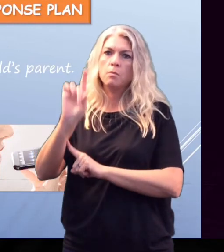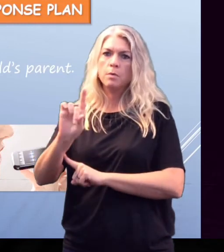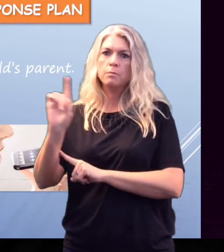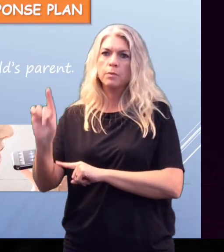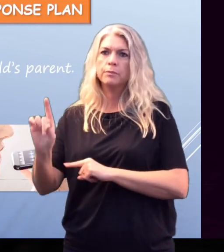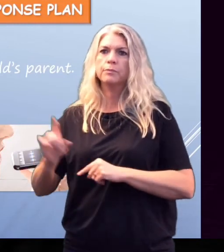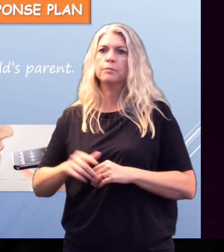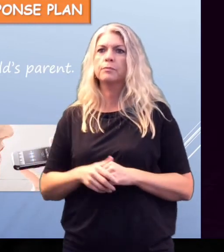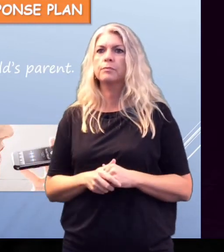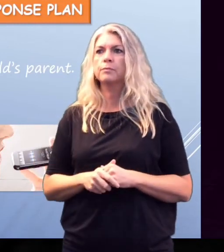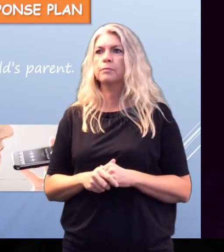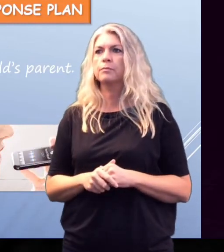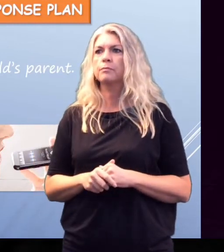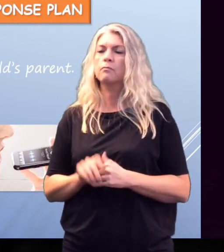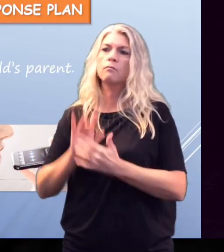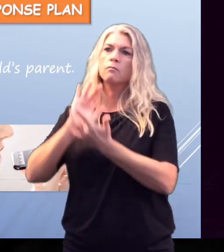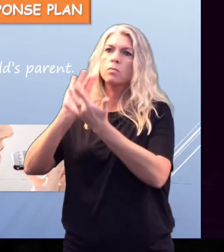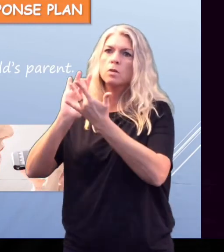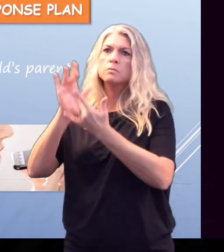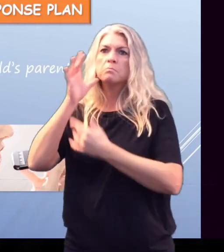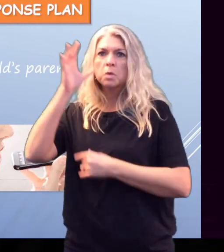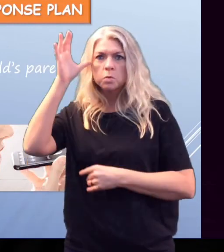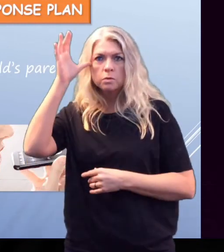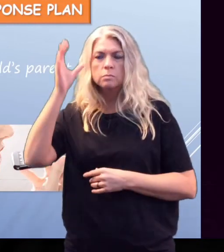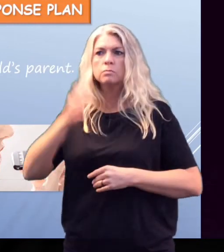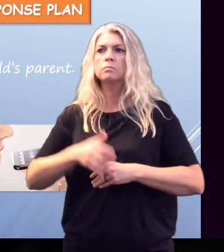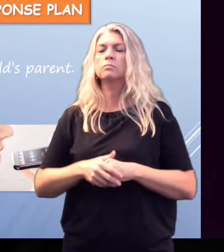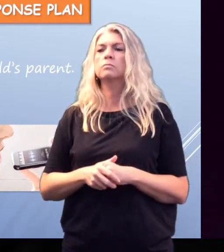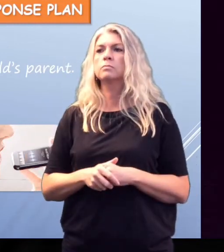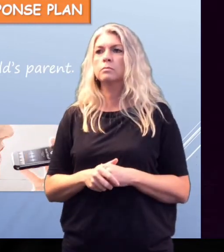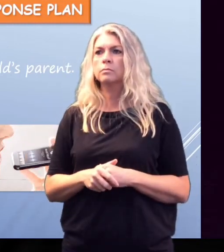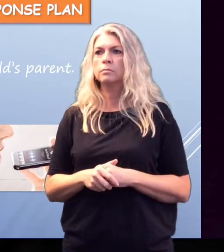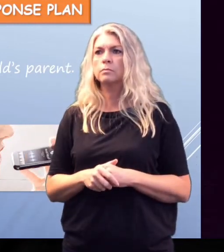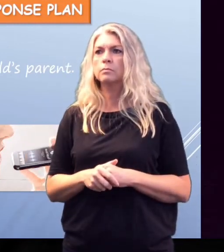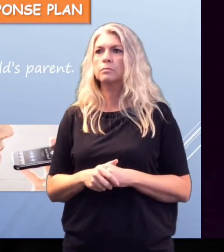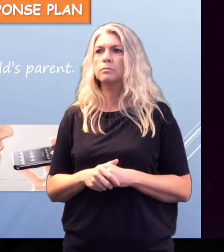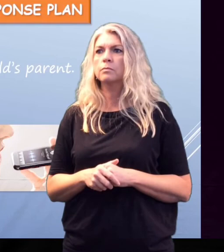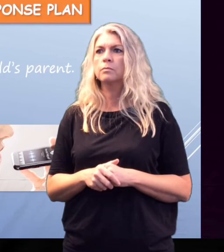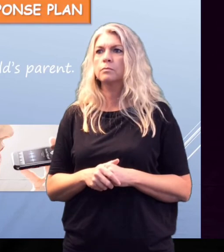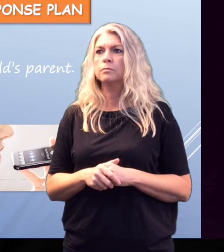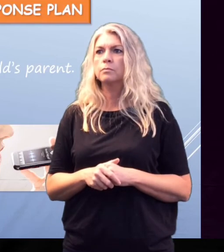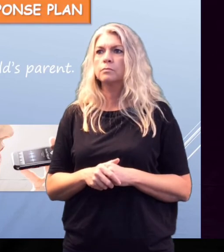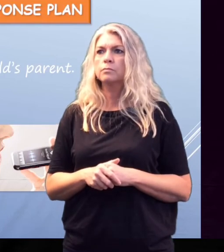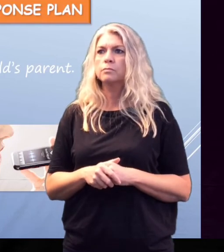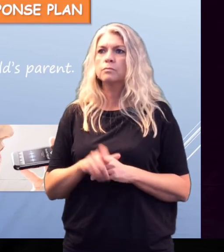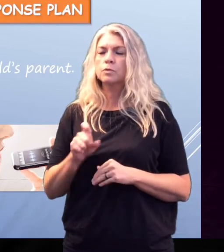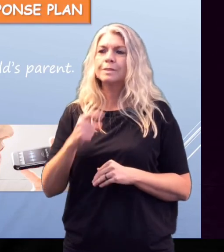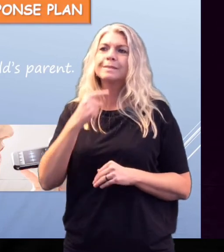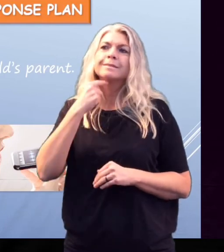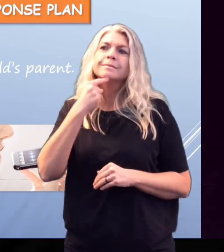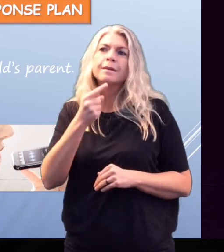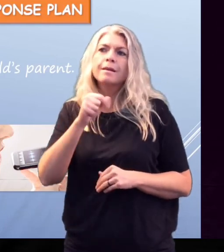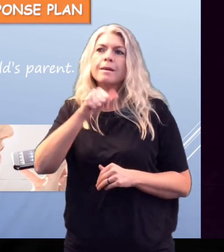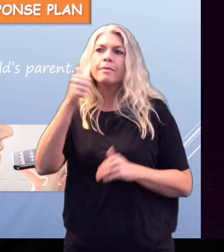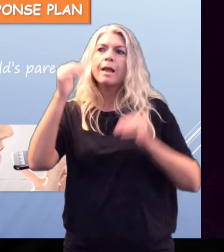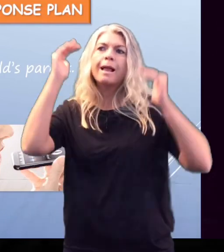parent. These tasks should be delegated to a responsible person while you stay with the